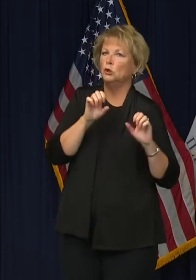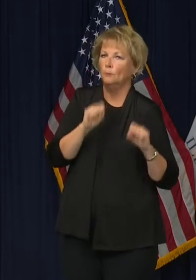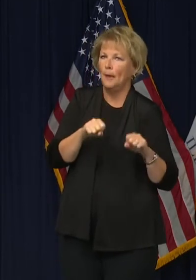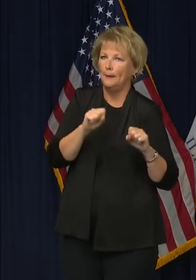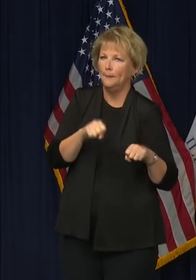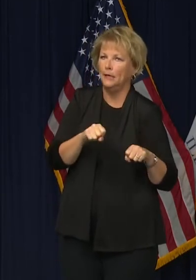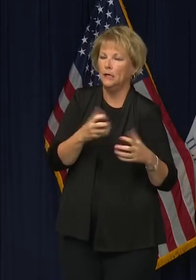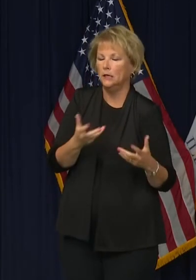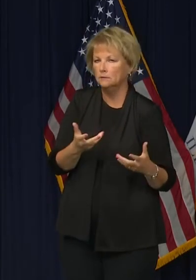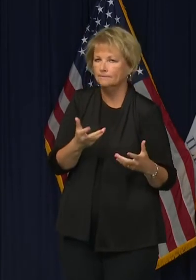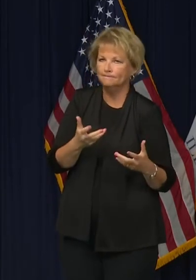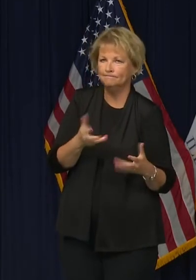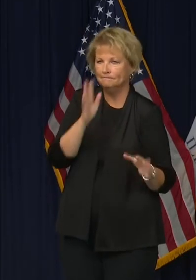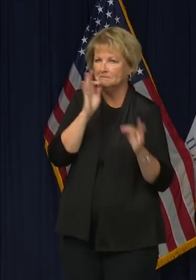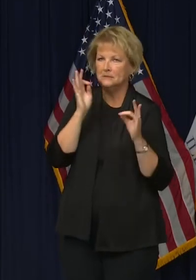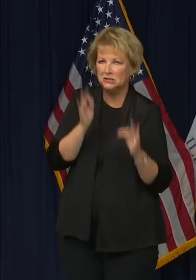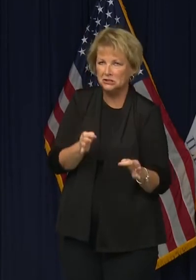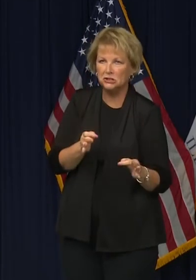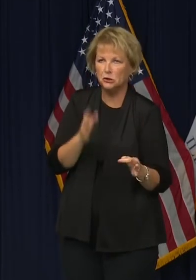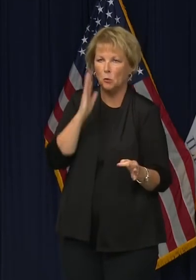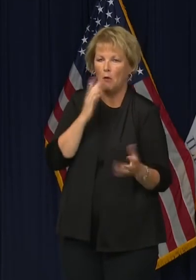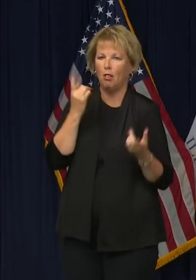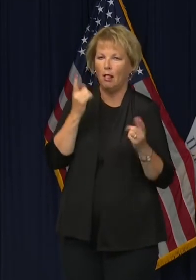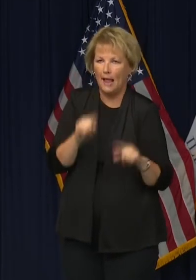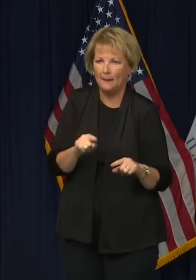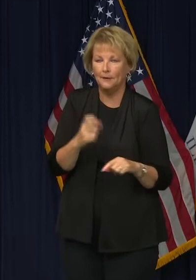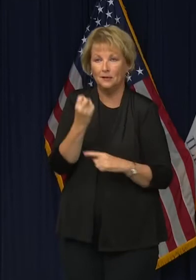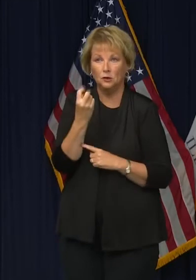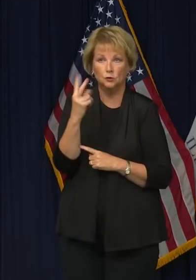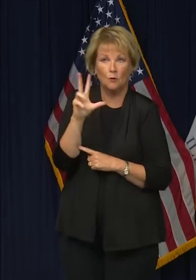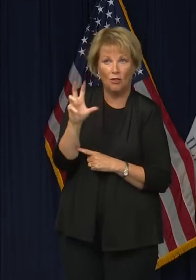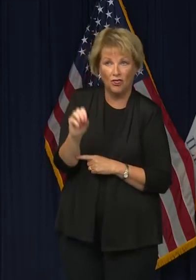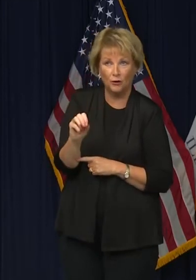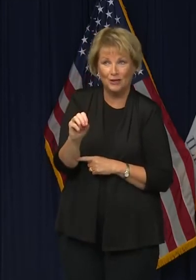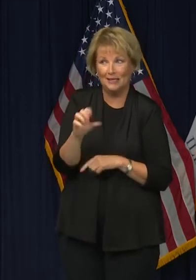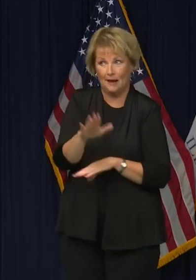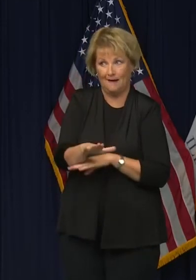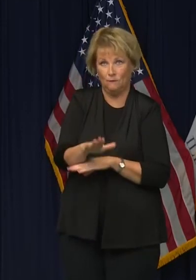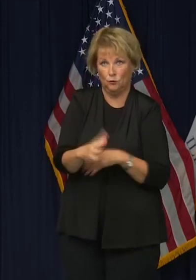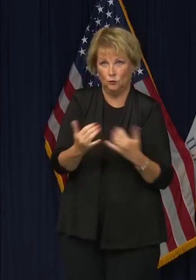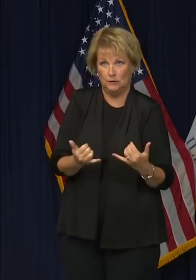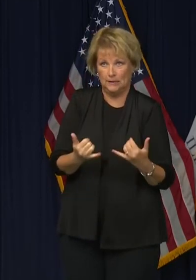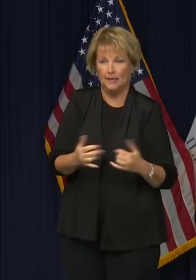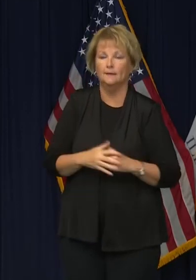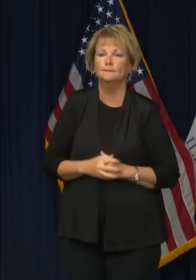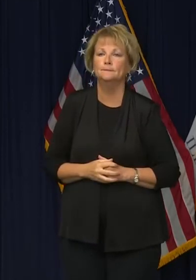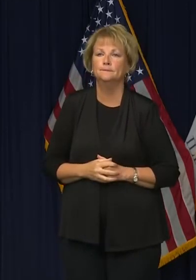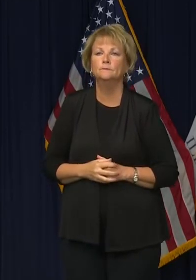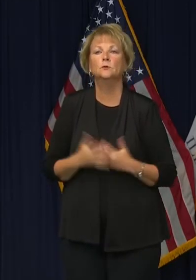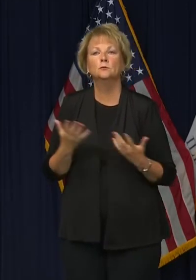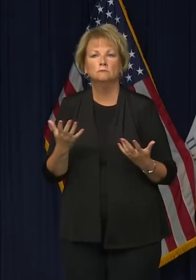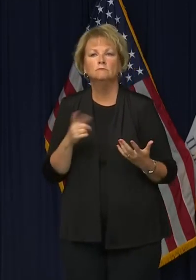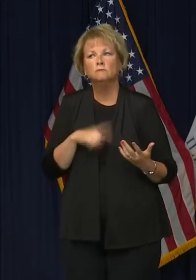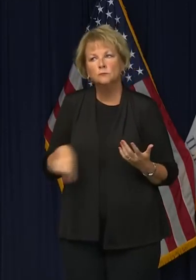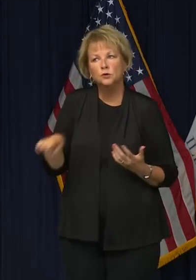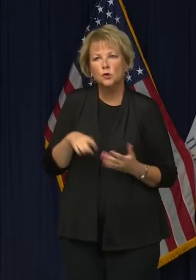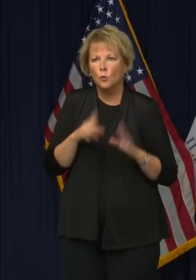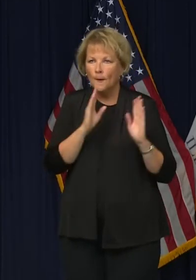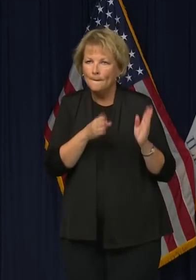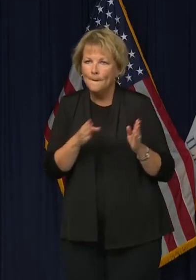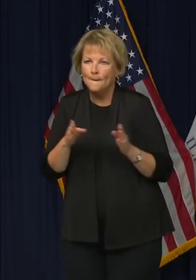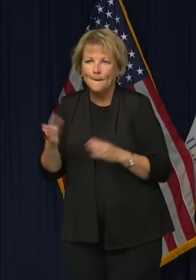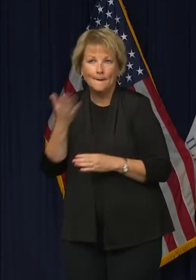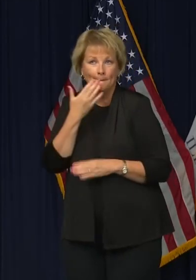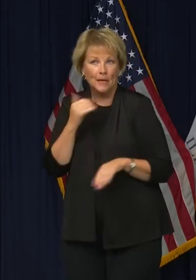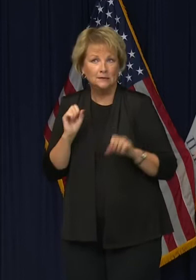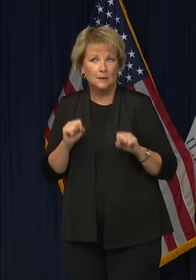a decision that will come down 12:30 our time. And so we're preparing as best